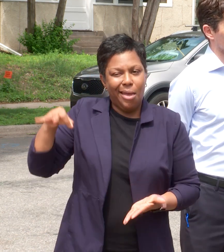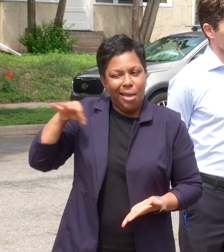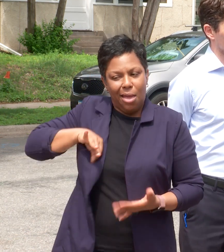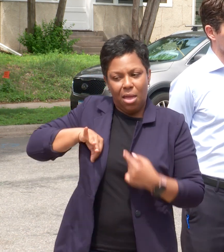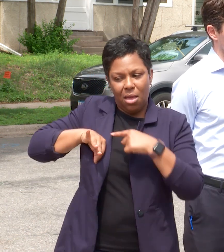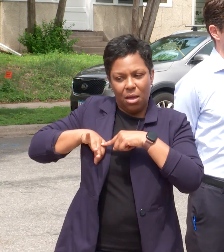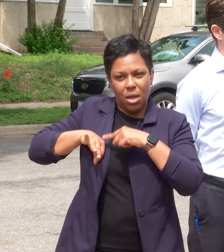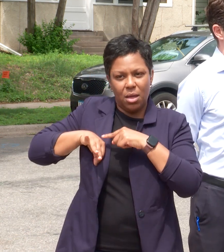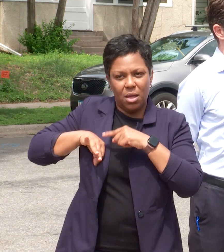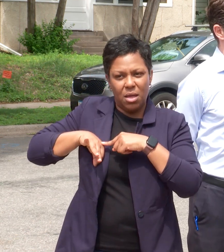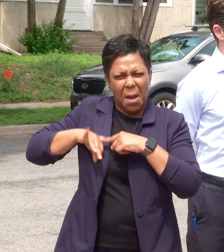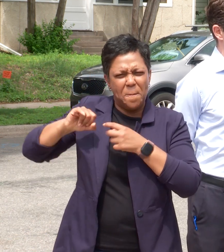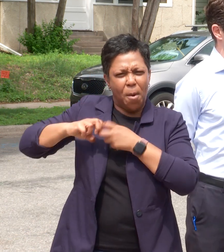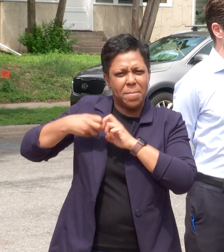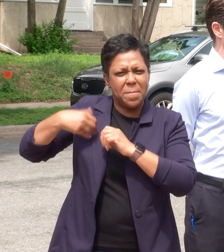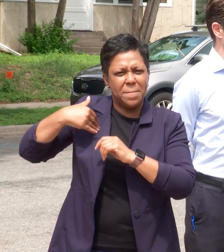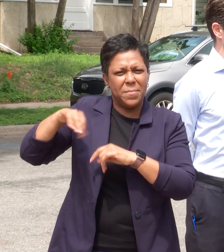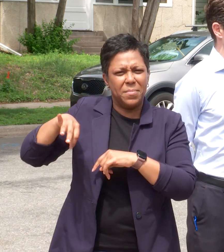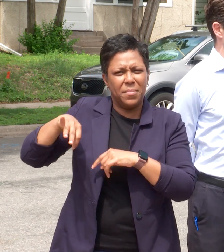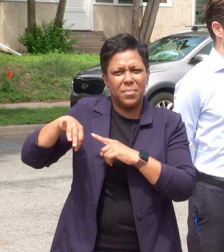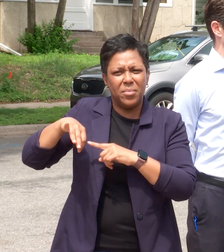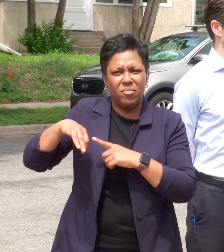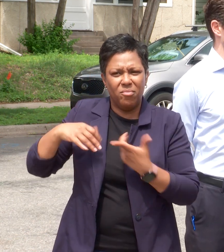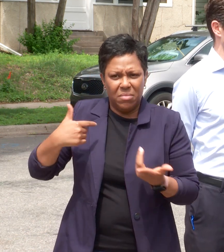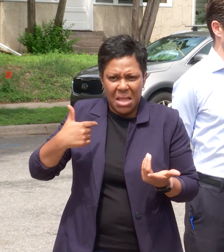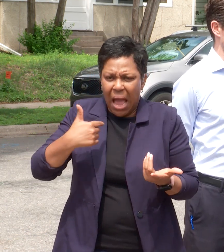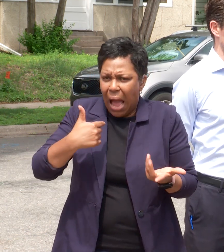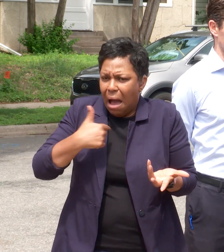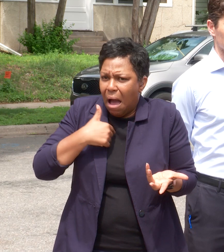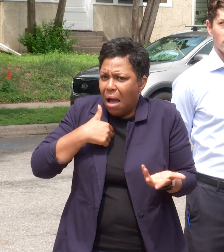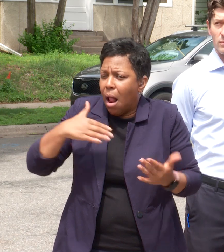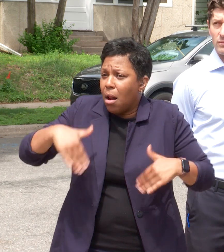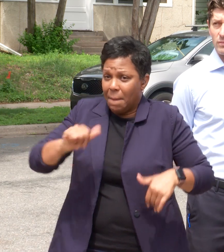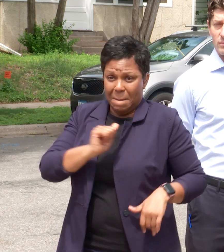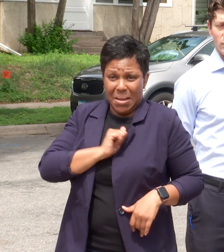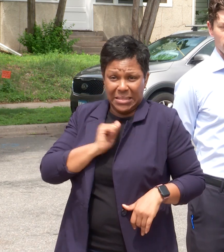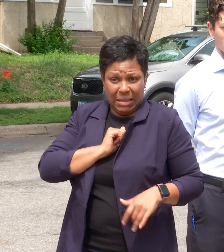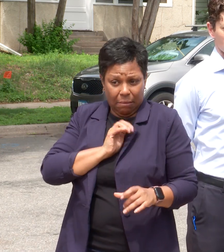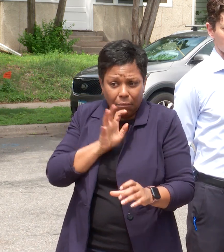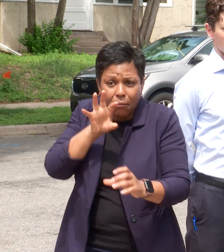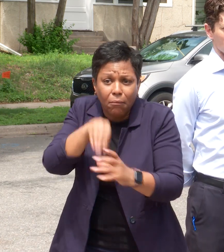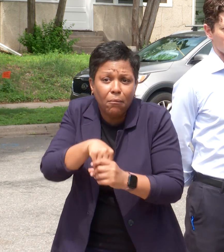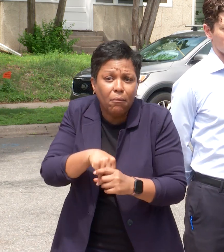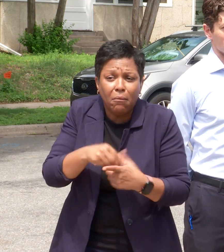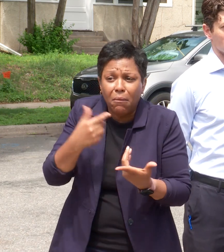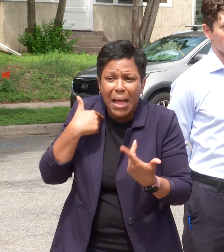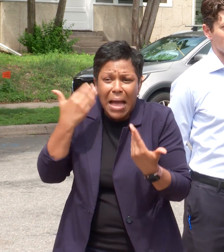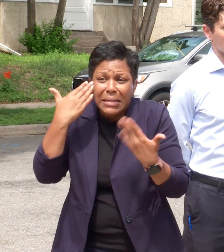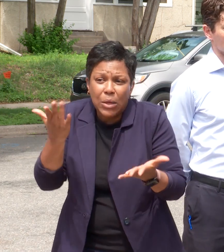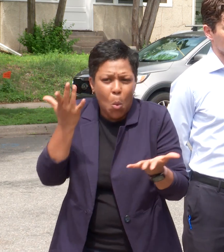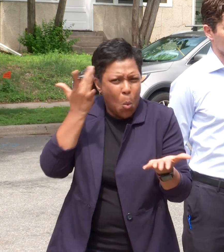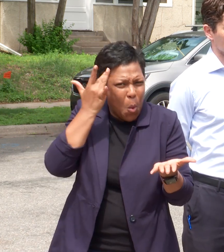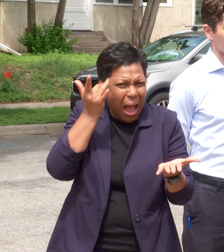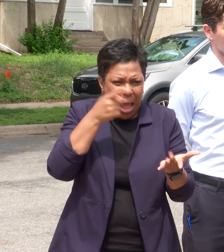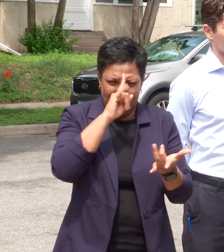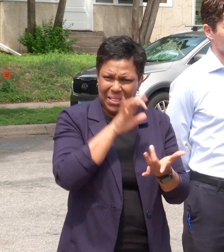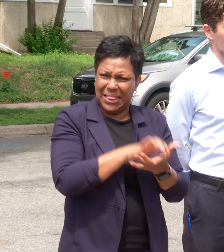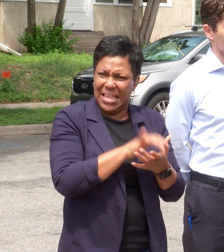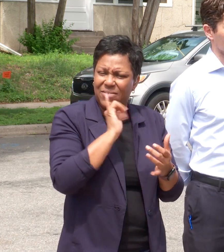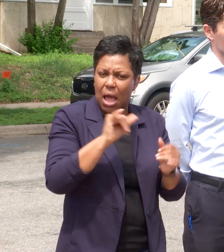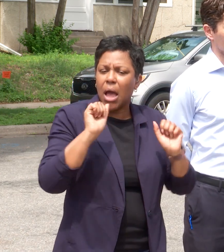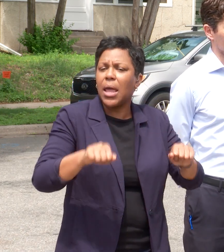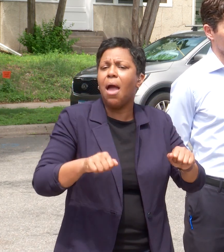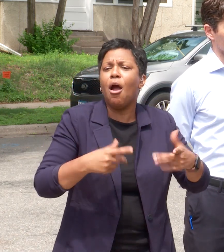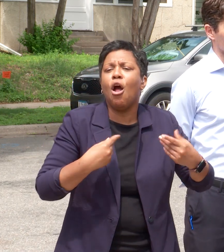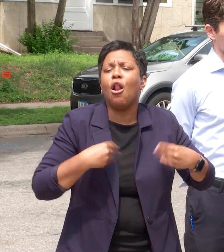I have not participated in this, so I'm not quite sure how they are believing that they can still make money